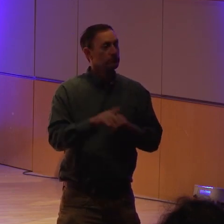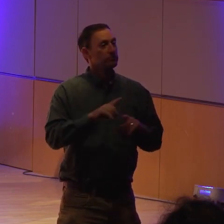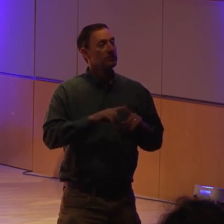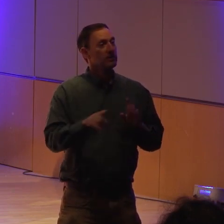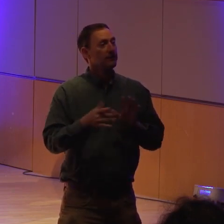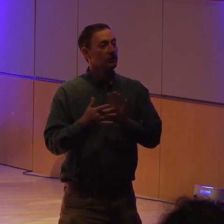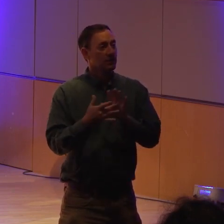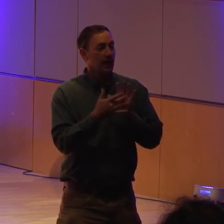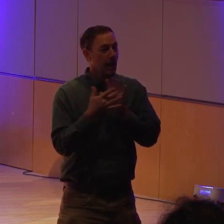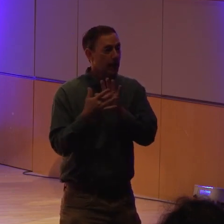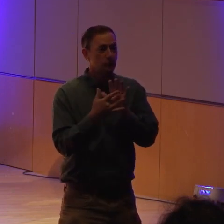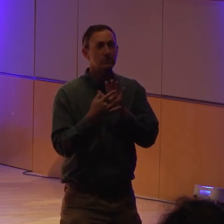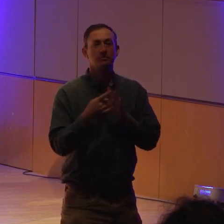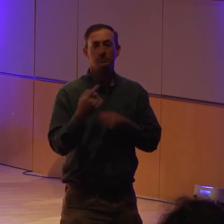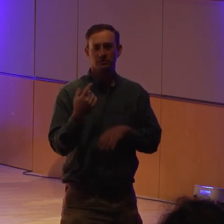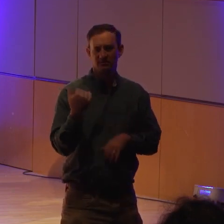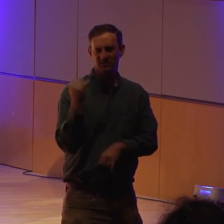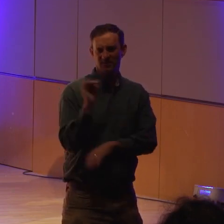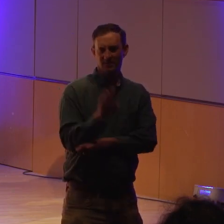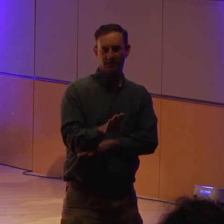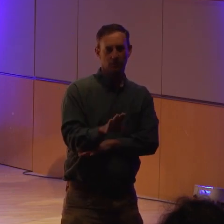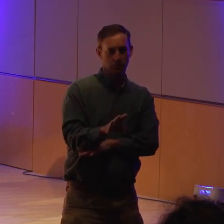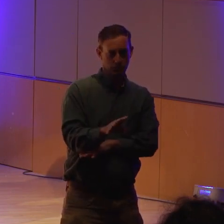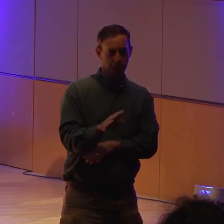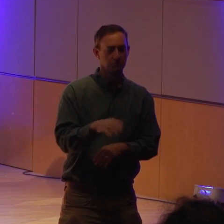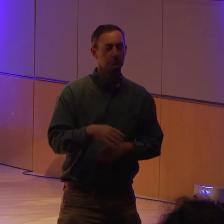I hope you will later this afternoon,